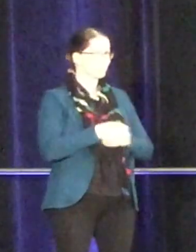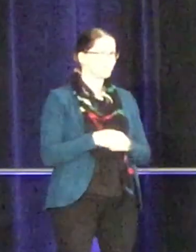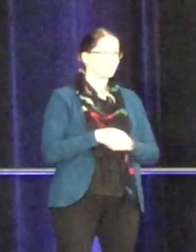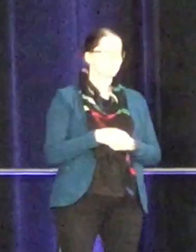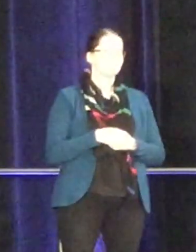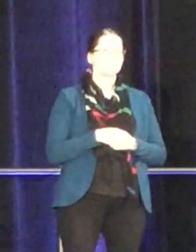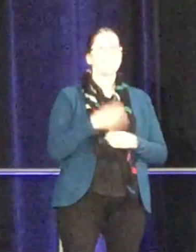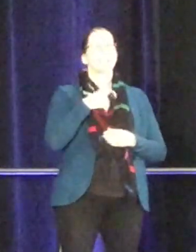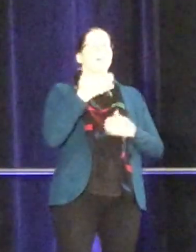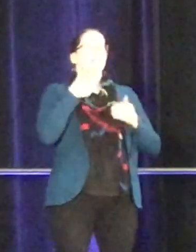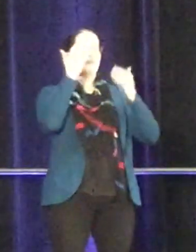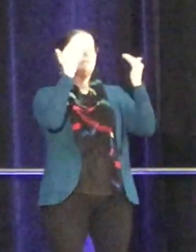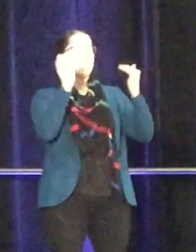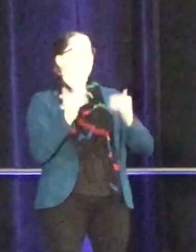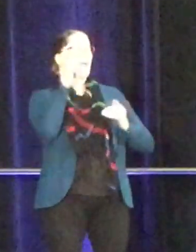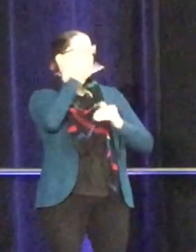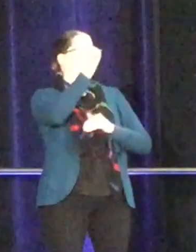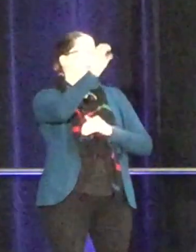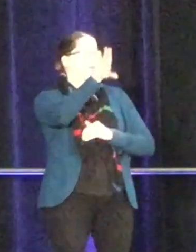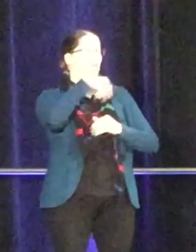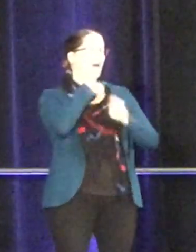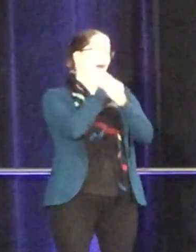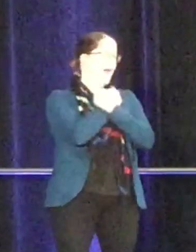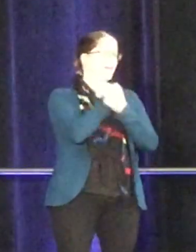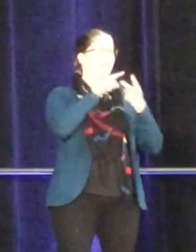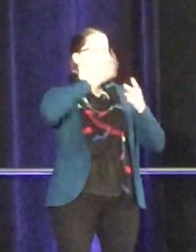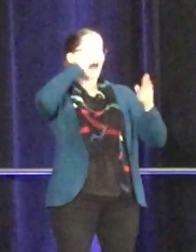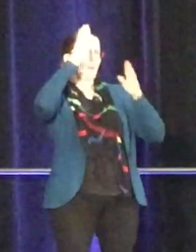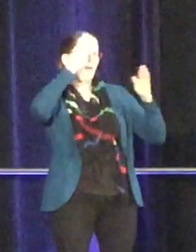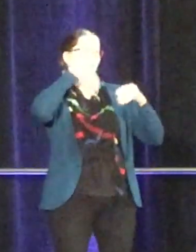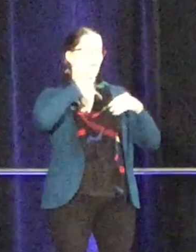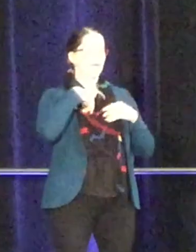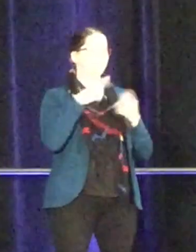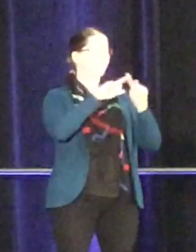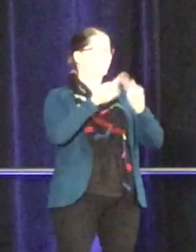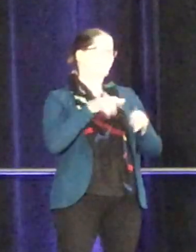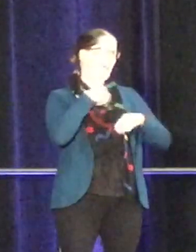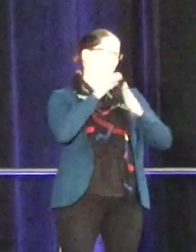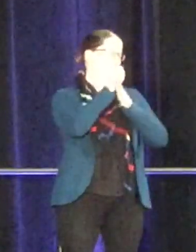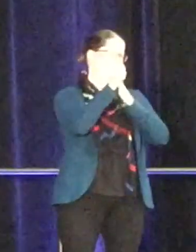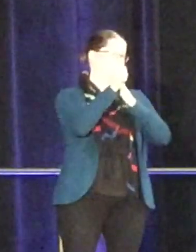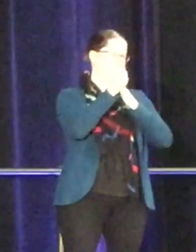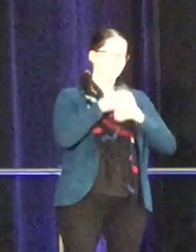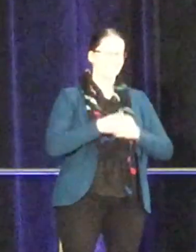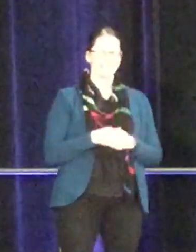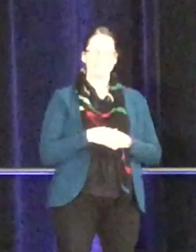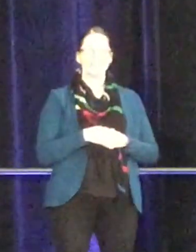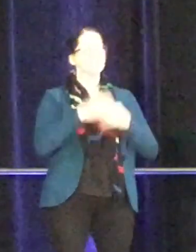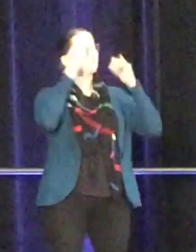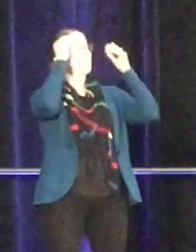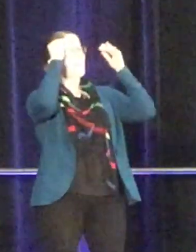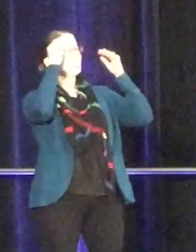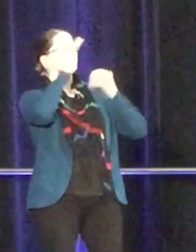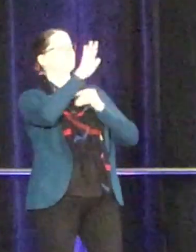but ultimately we know in the schools, in the classes, I'm going to get the greetings from the students. Teach us a greeting from your culture. Hey, teach us a greeting